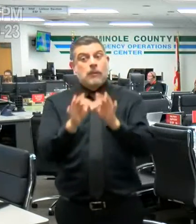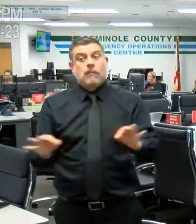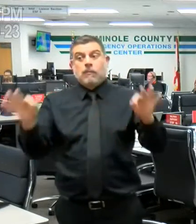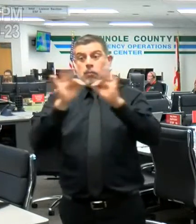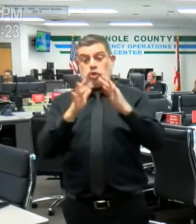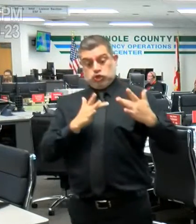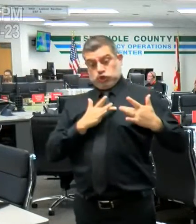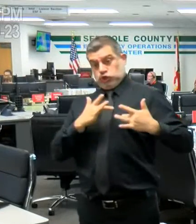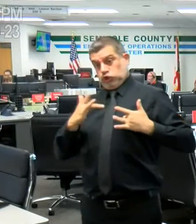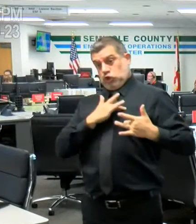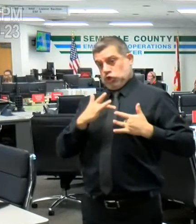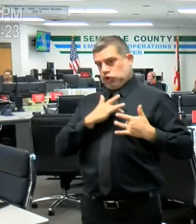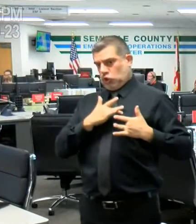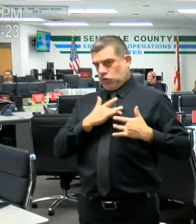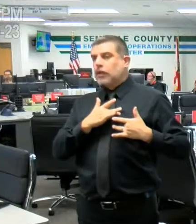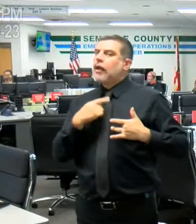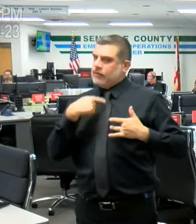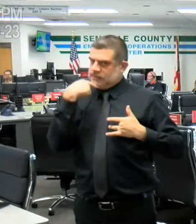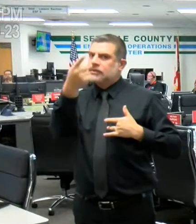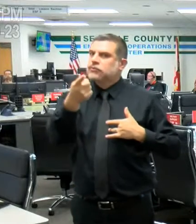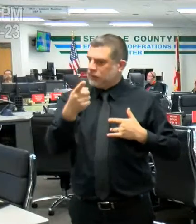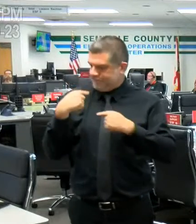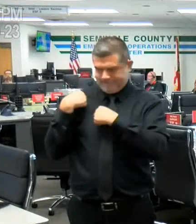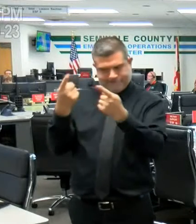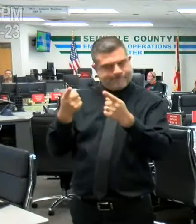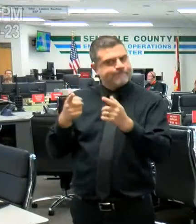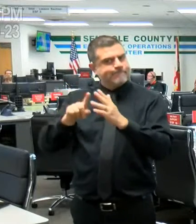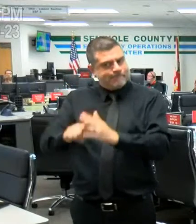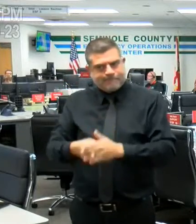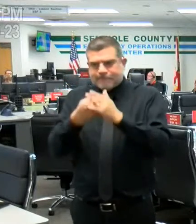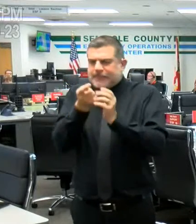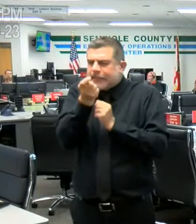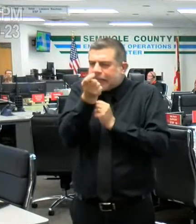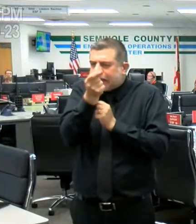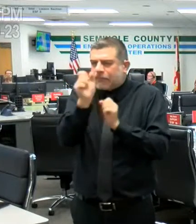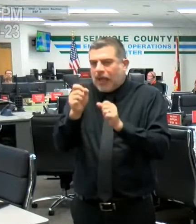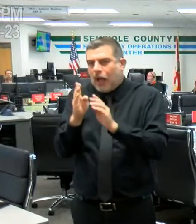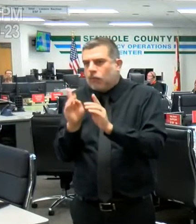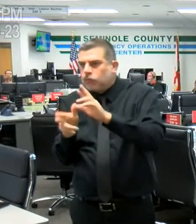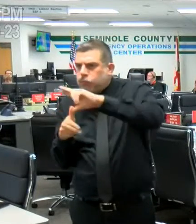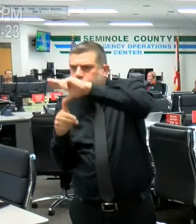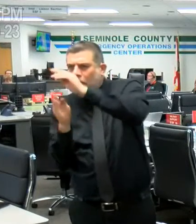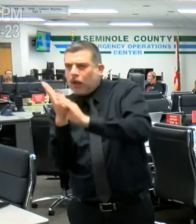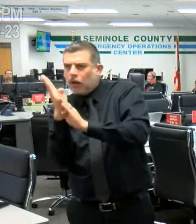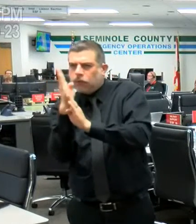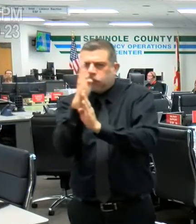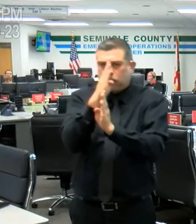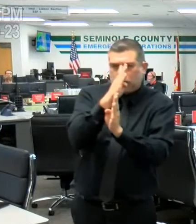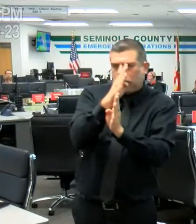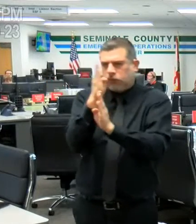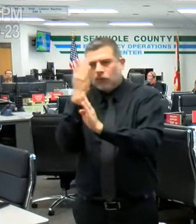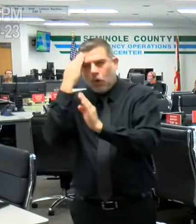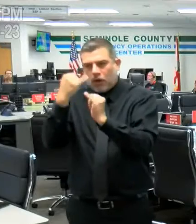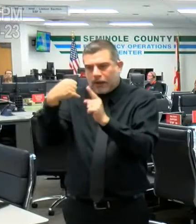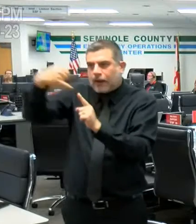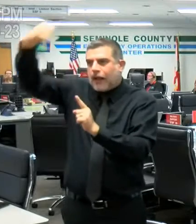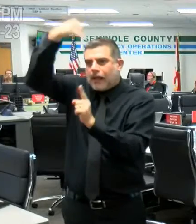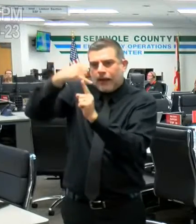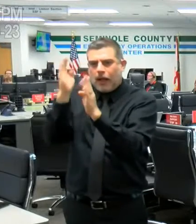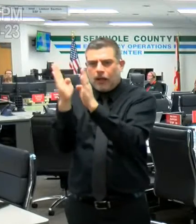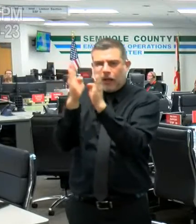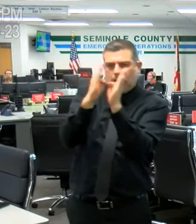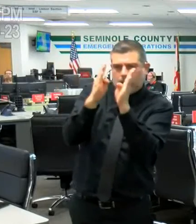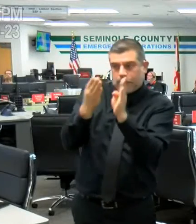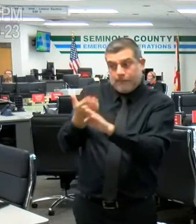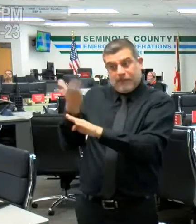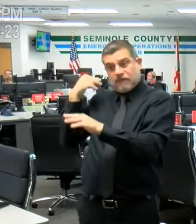I've said it since day one, little wobbles matter. And when you look at previous storms, we've experienced quite a